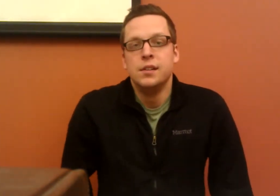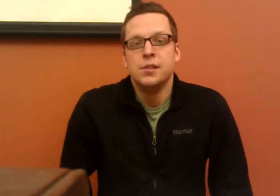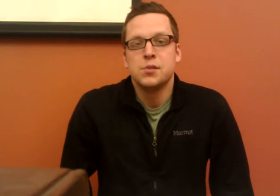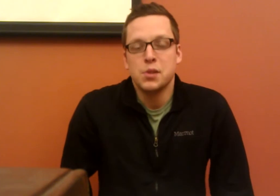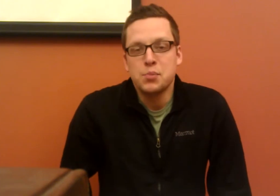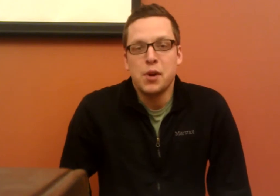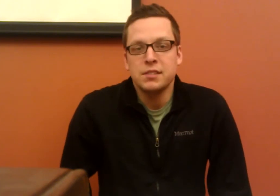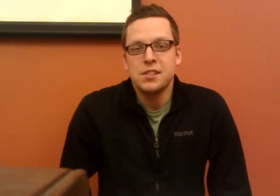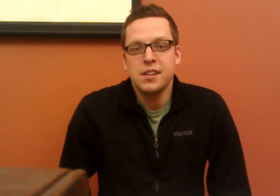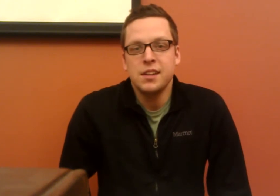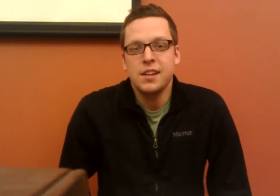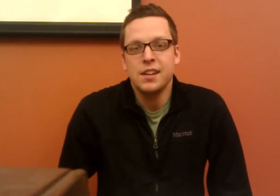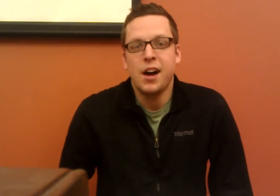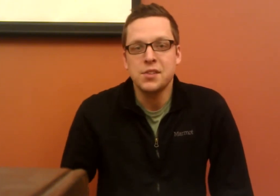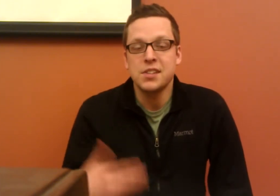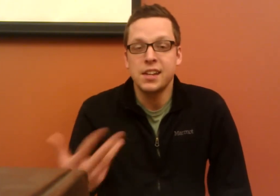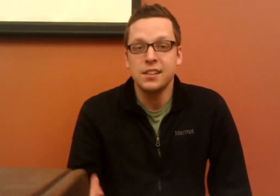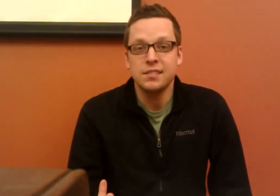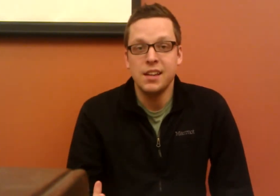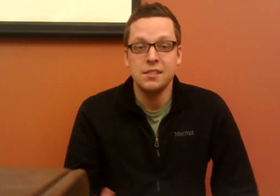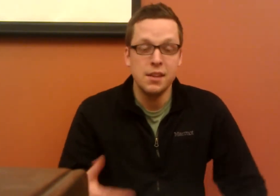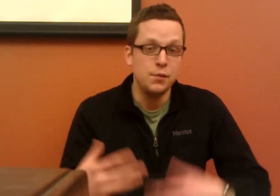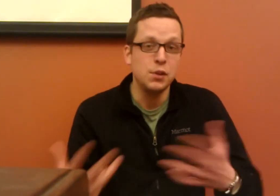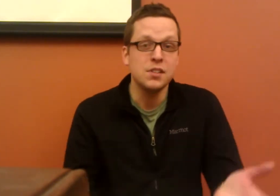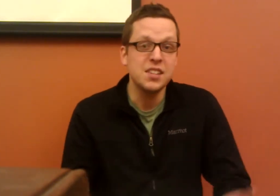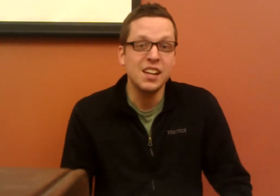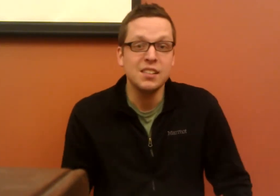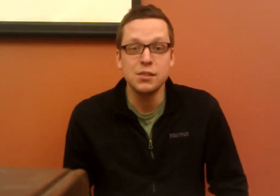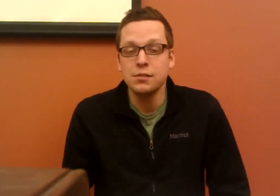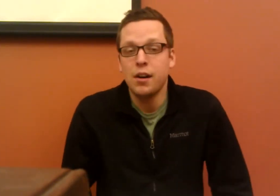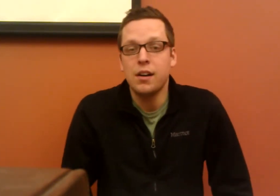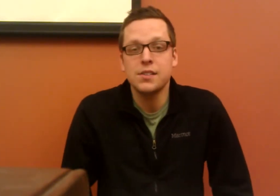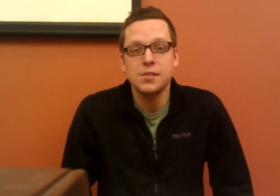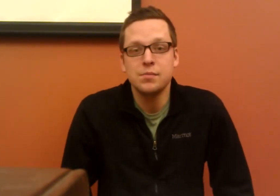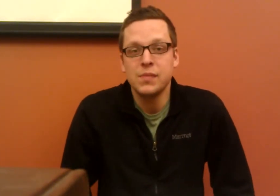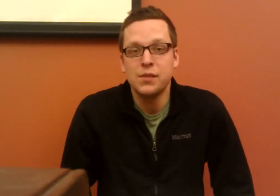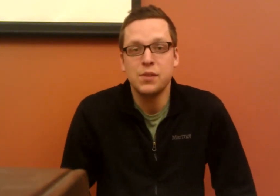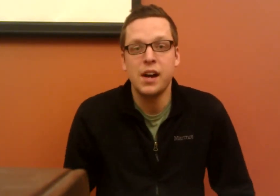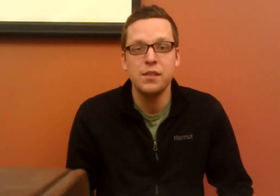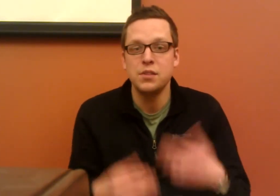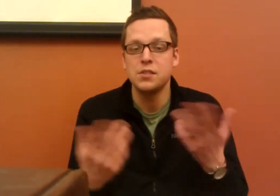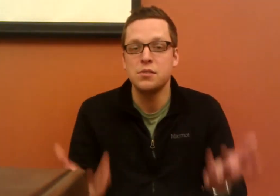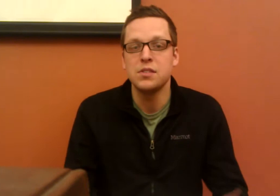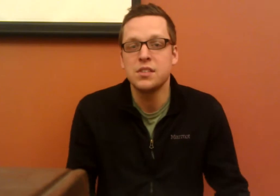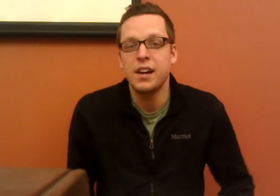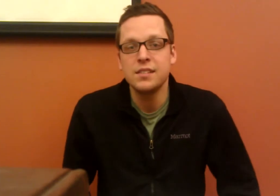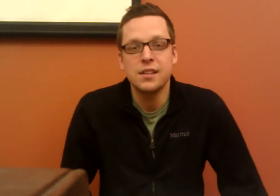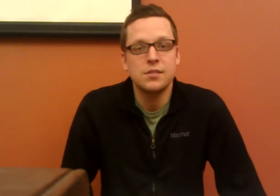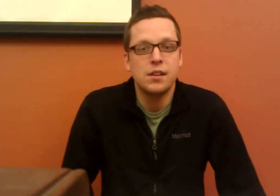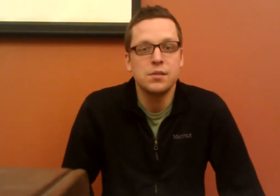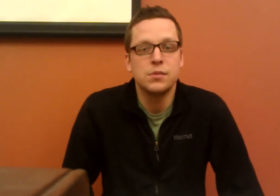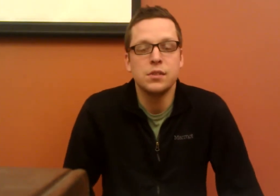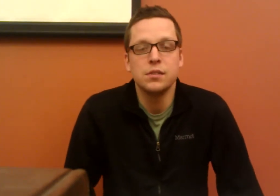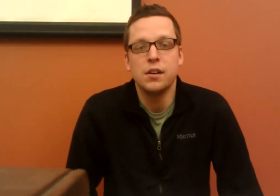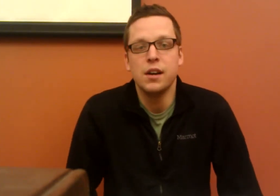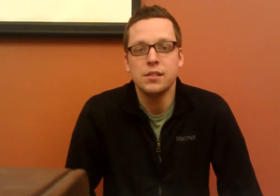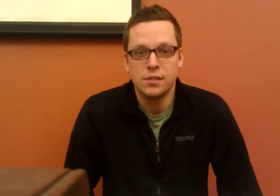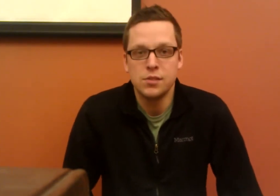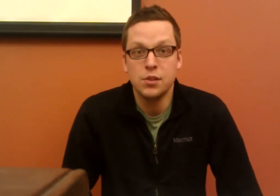So let's practice it. I'll sing them, and if you can sing it too, awesome. If not, if you just do the signs, that's awesome too. Alright? So you